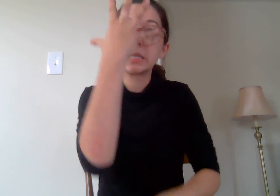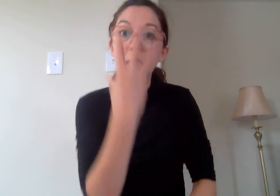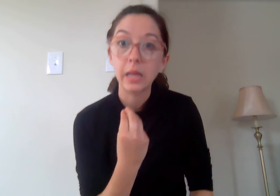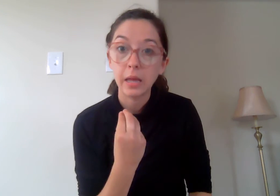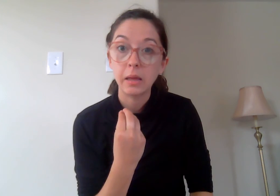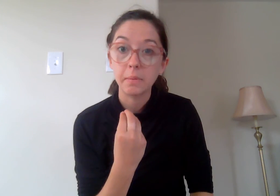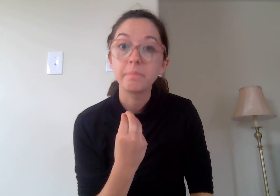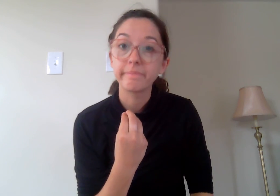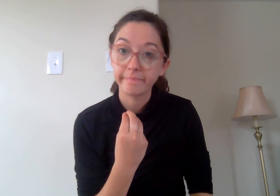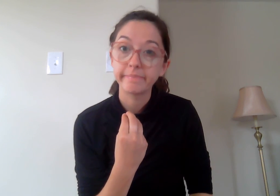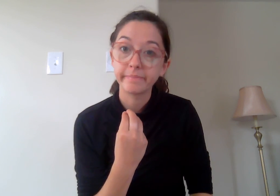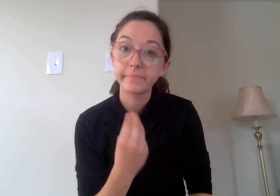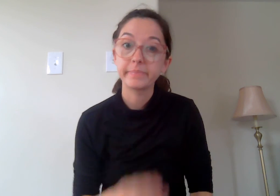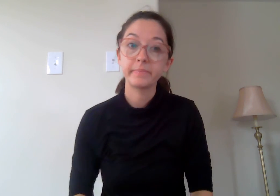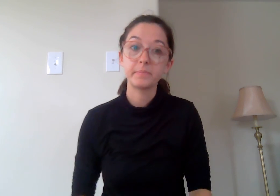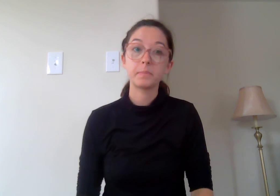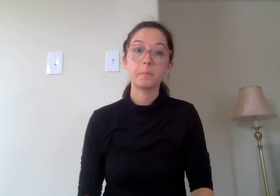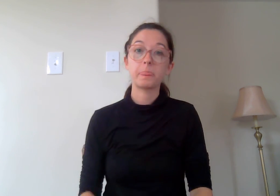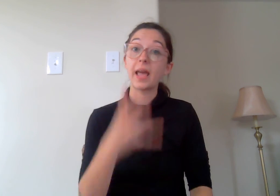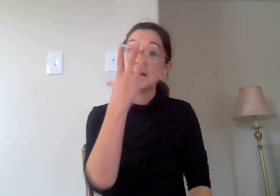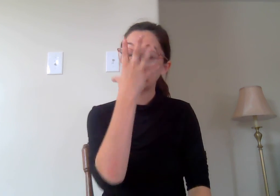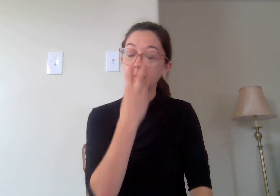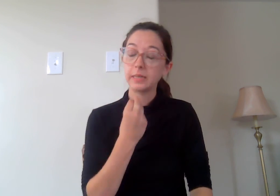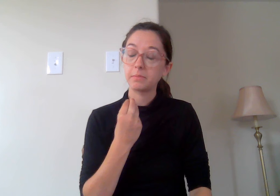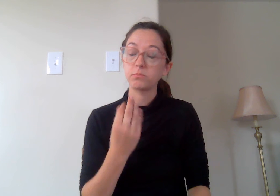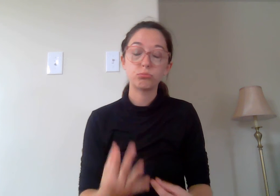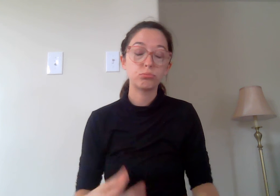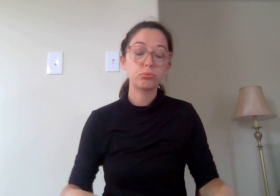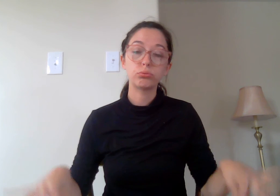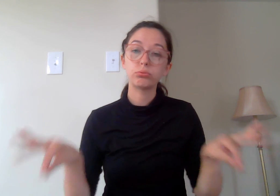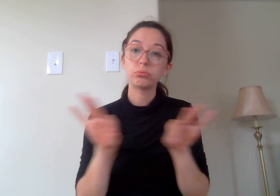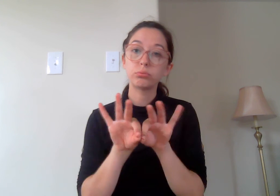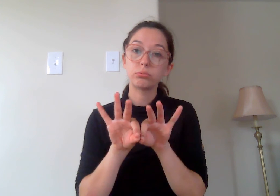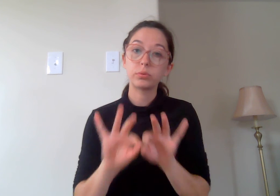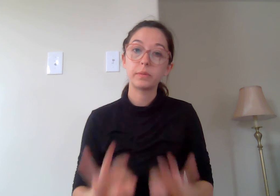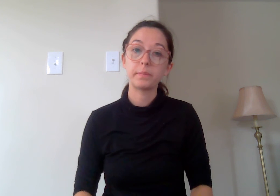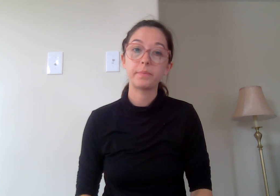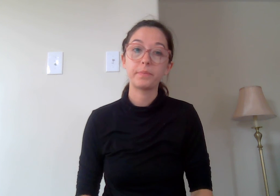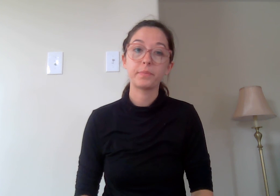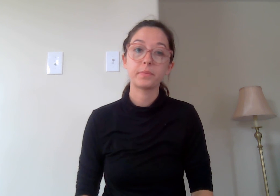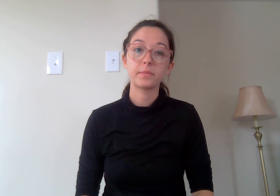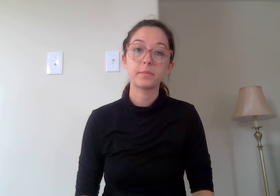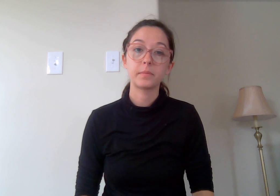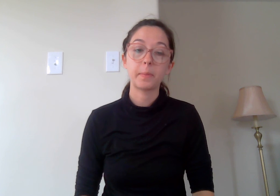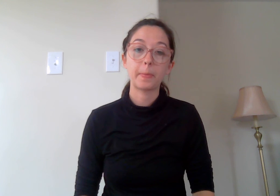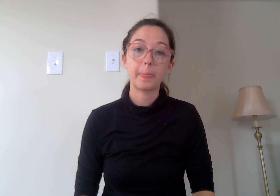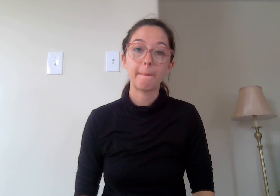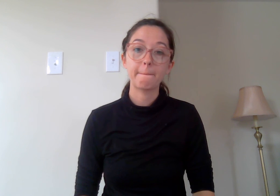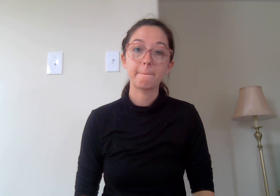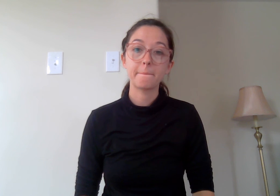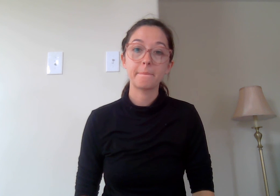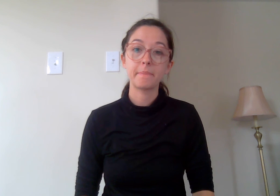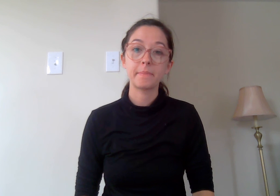of clients who, when they get depressed, they're in bed for, days. They'll get up, they'll maybe shower,